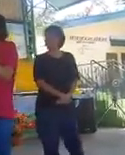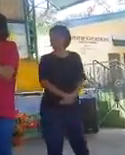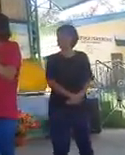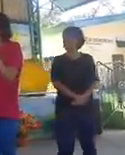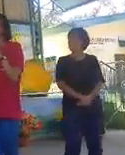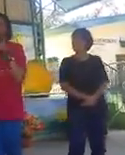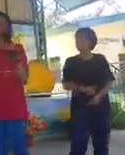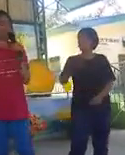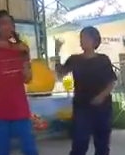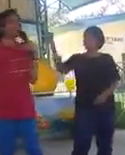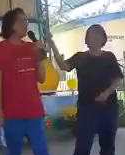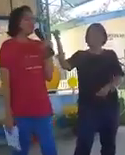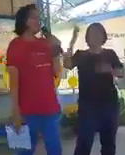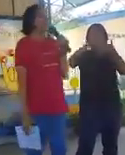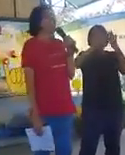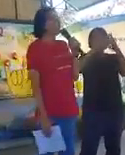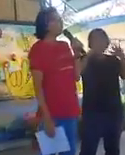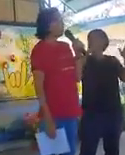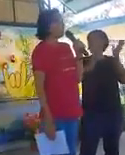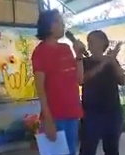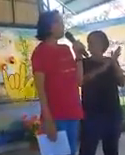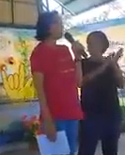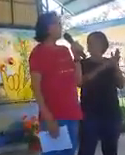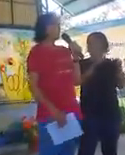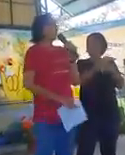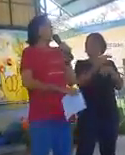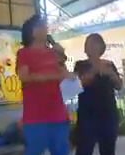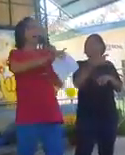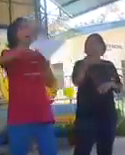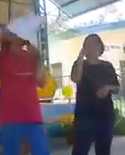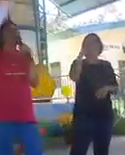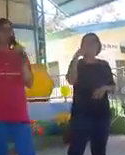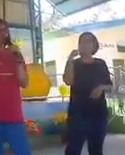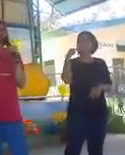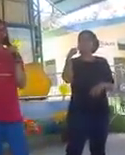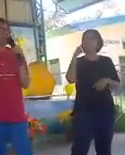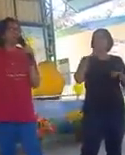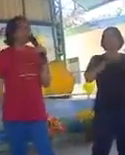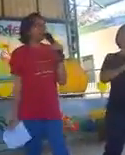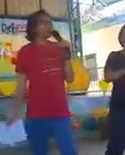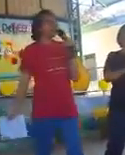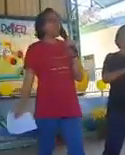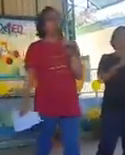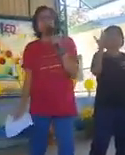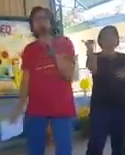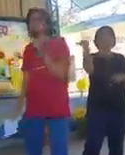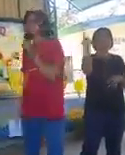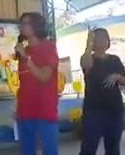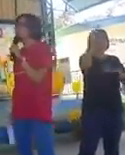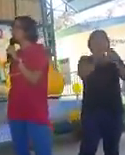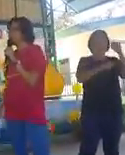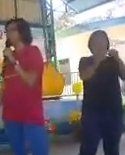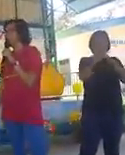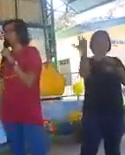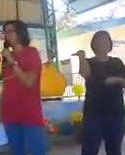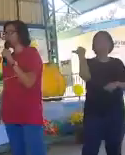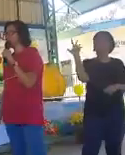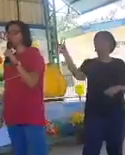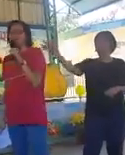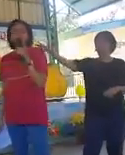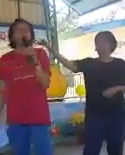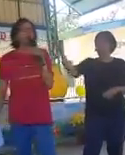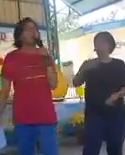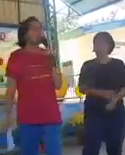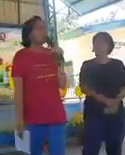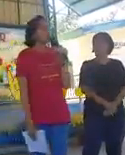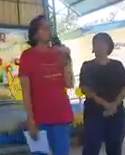Silent Praise Ministry for the Deaf has been established last 2 years ago, May